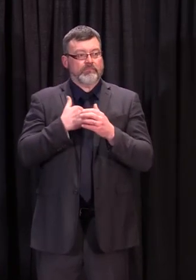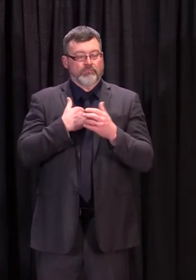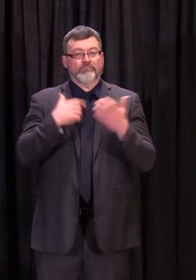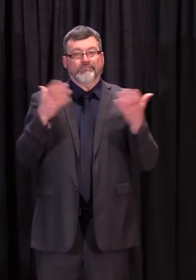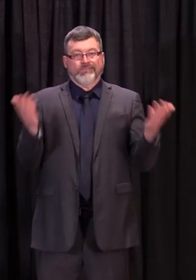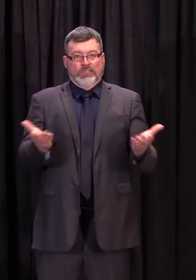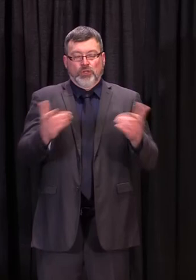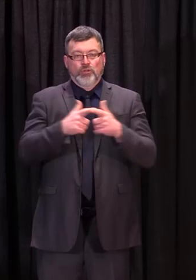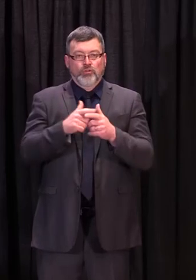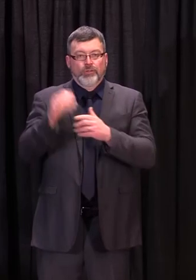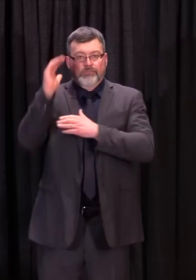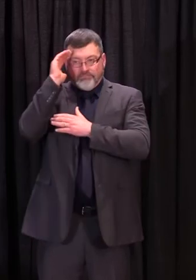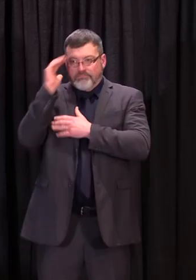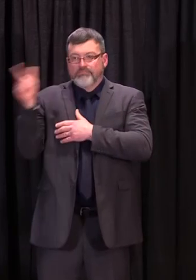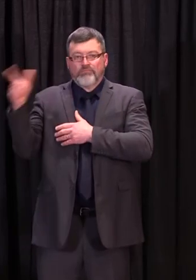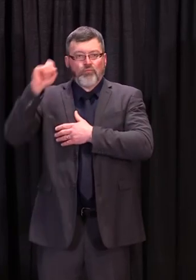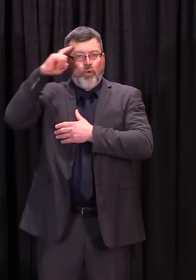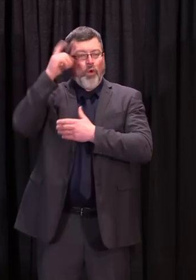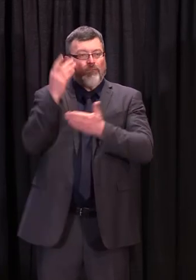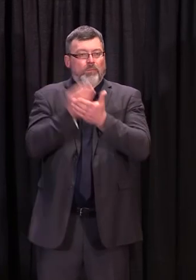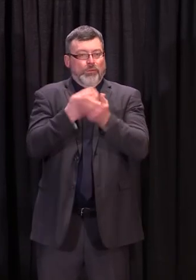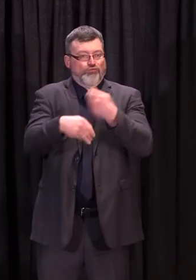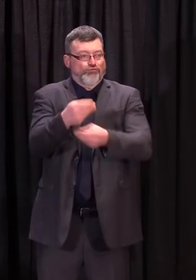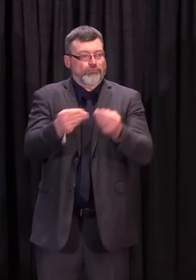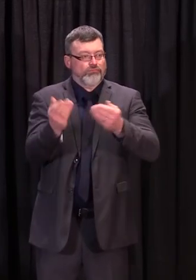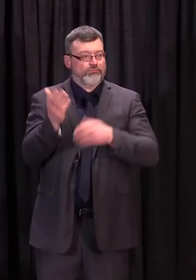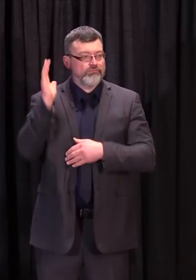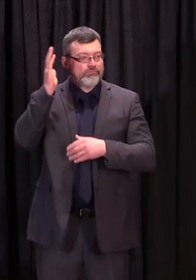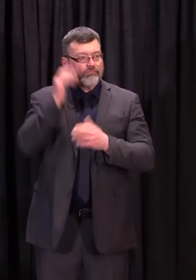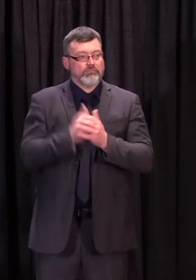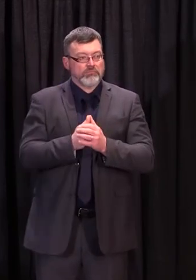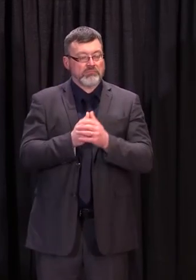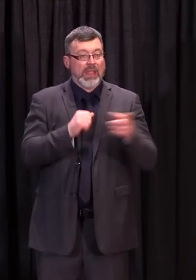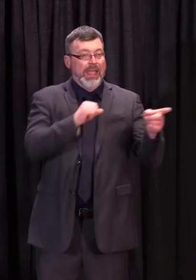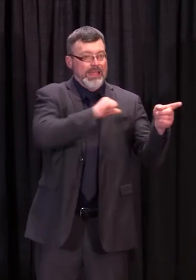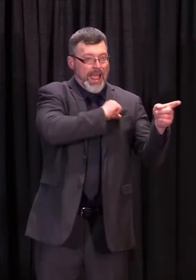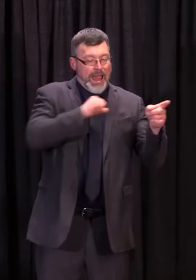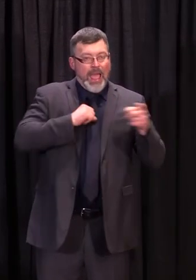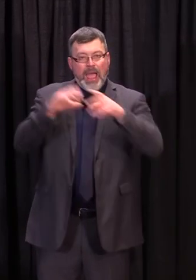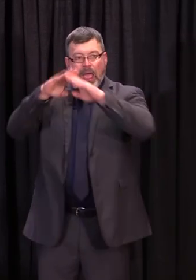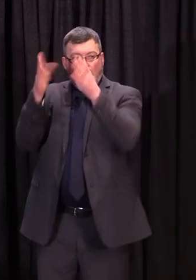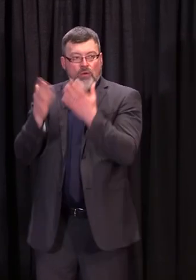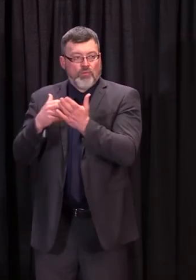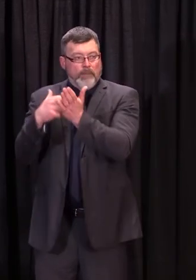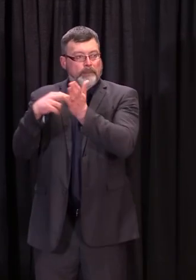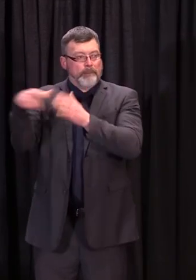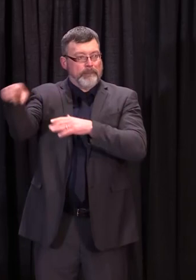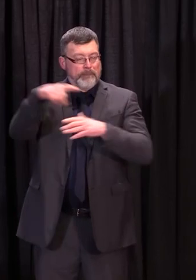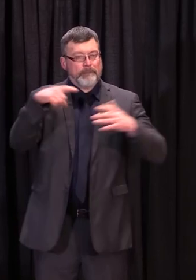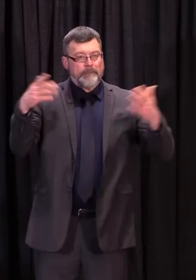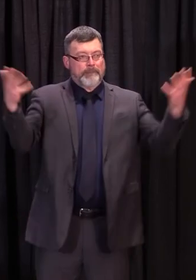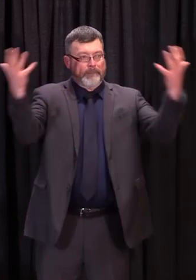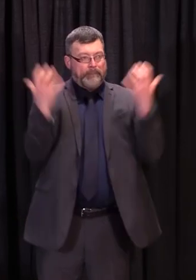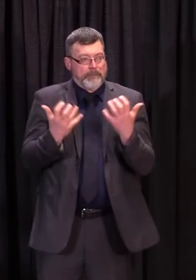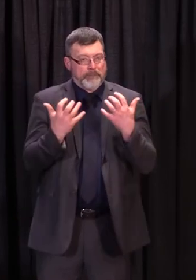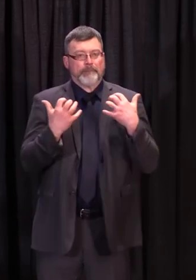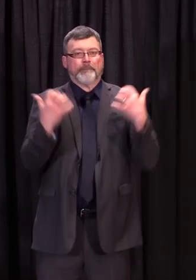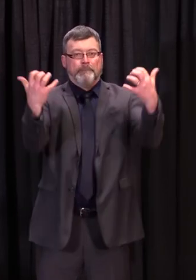government. Resolved by the Senate and House of Representatives that the two houses meet in joint assembly